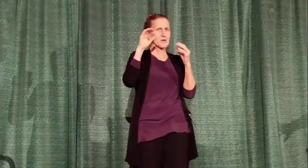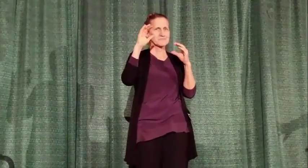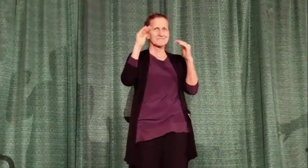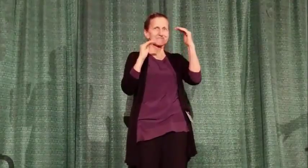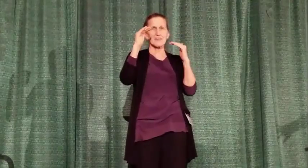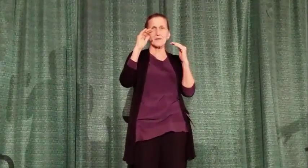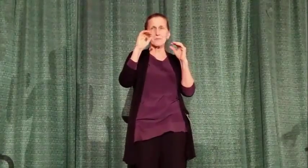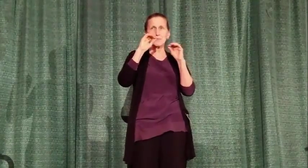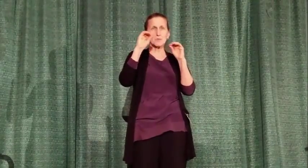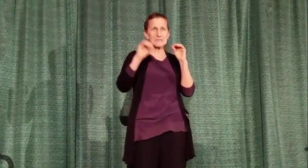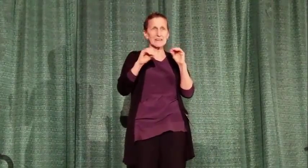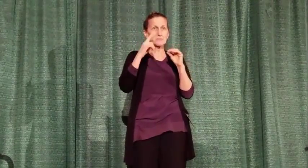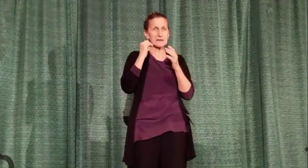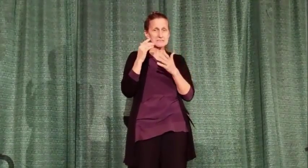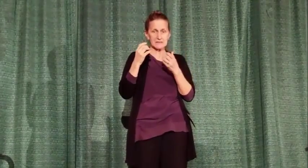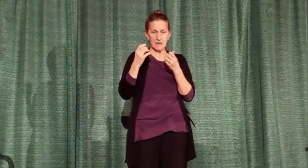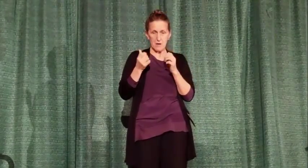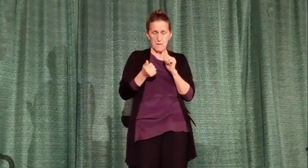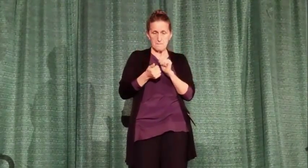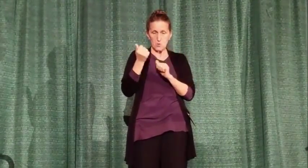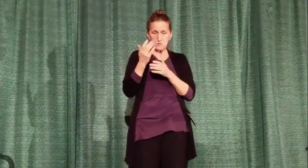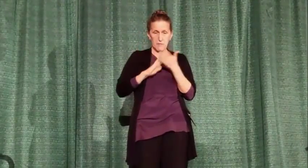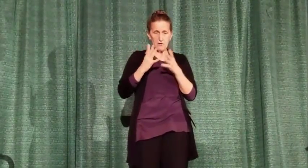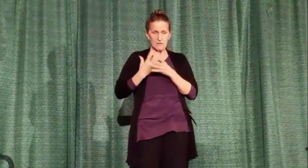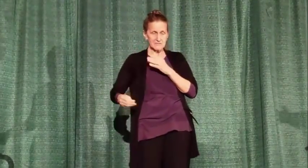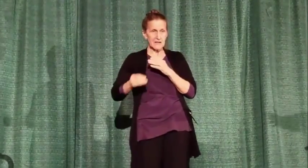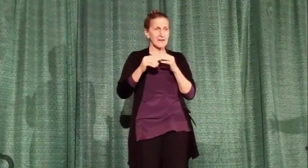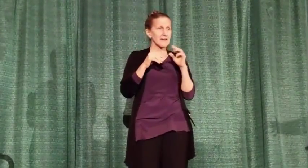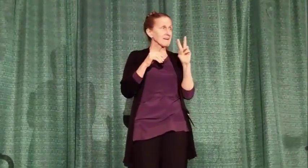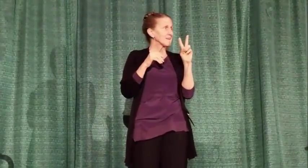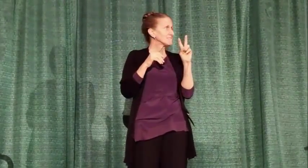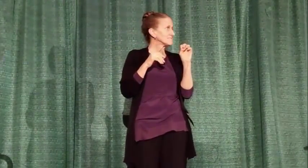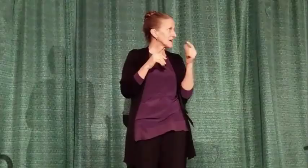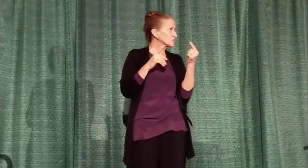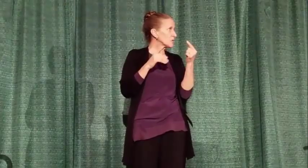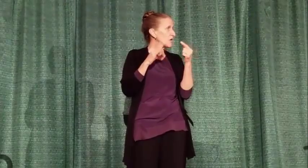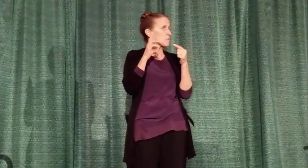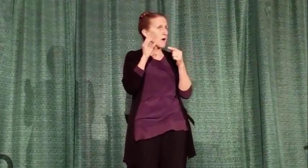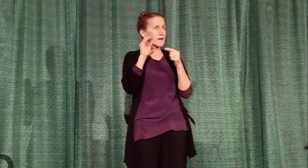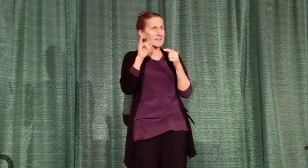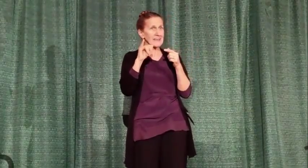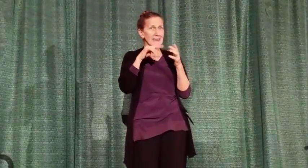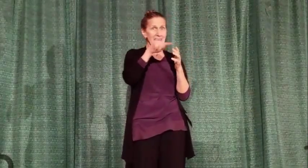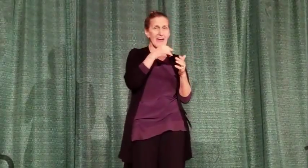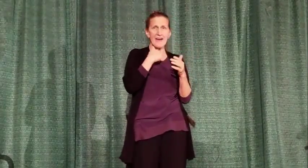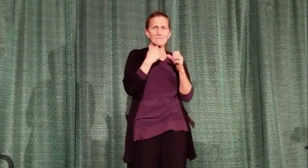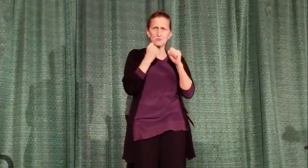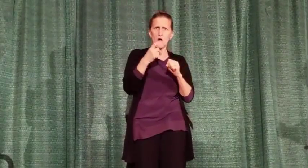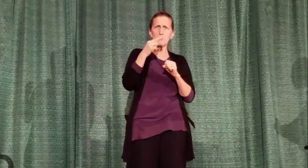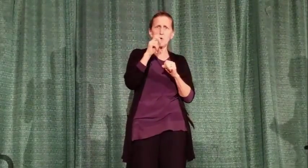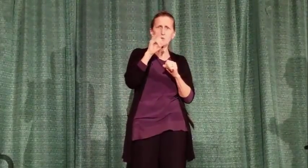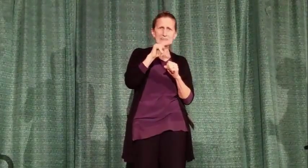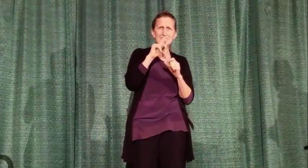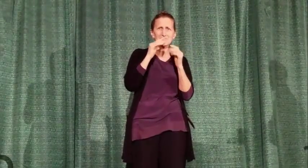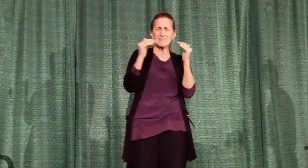anyway. And hemp seeds and sunflower seeds and green vegetables like broccoli is 40% protein. These foods have more protein or just as much protein as meat and